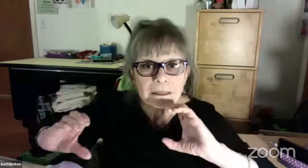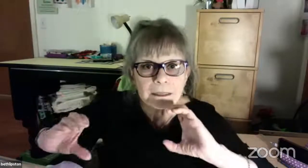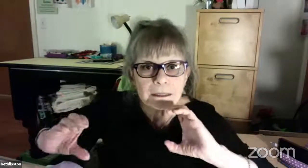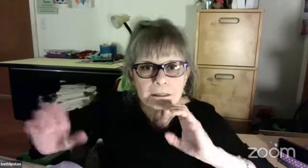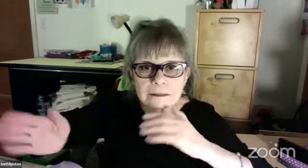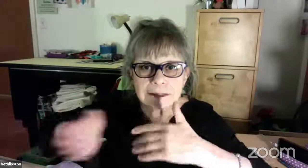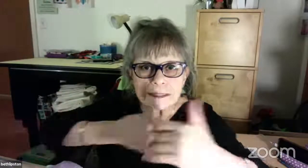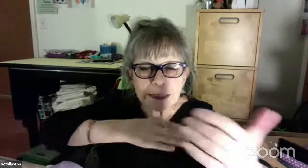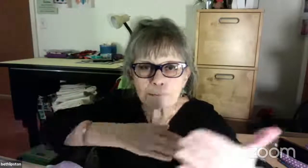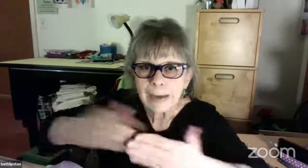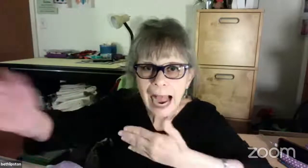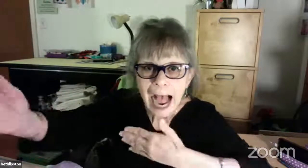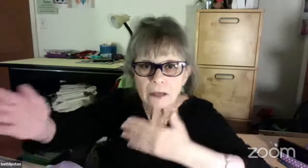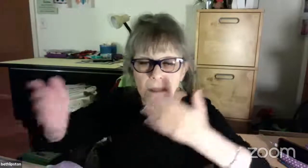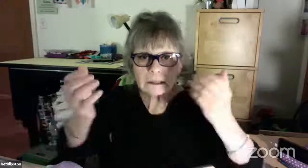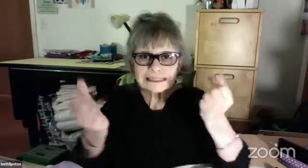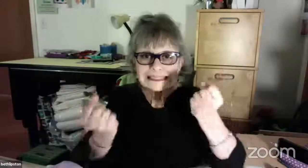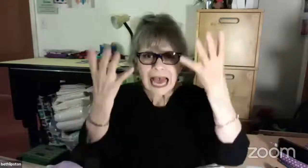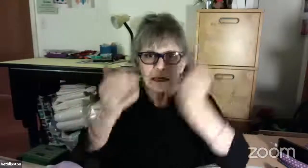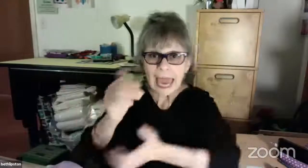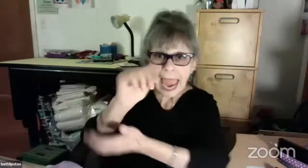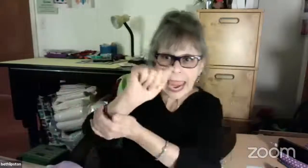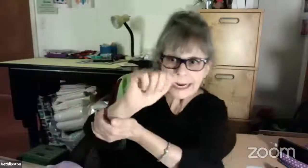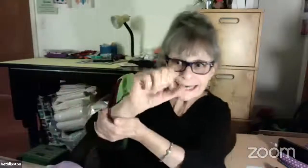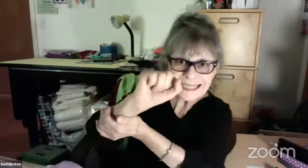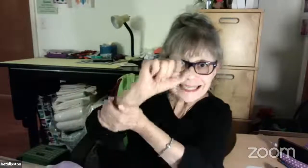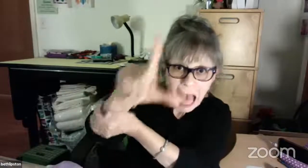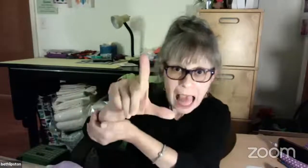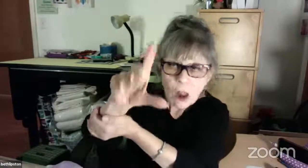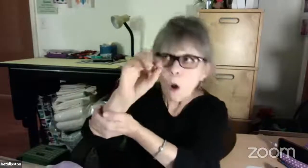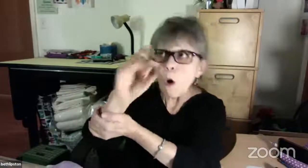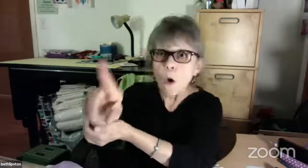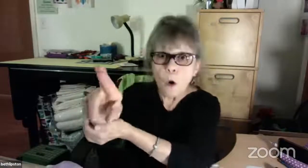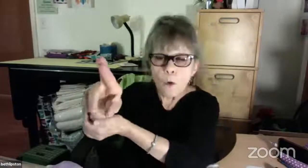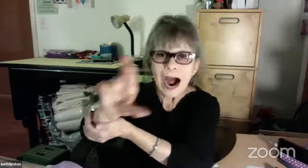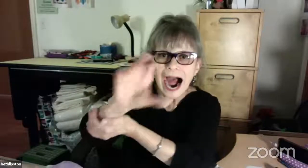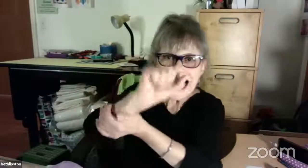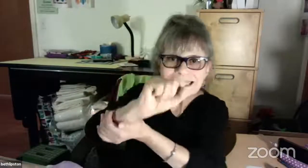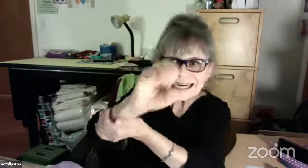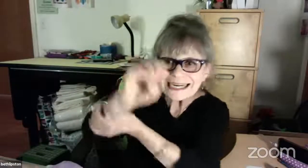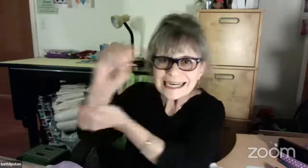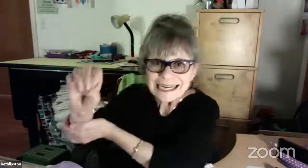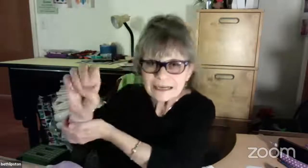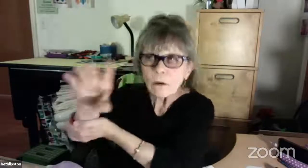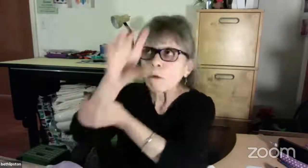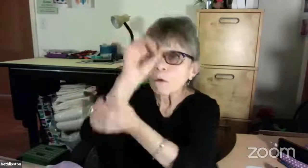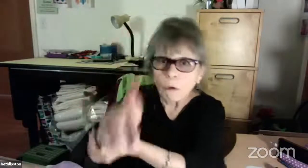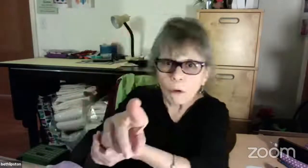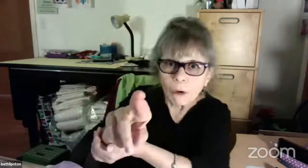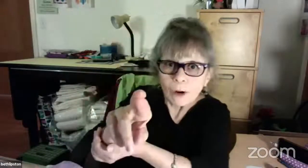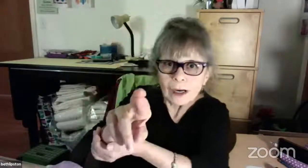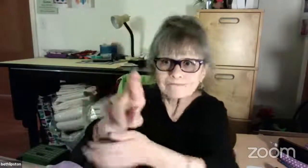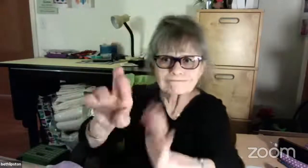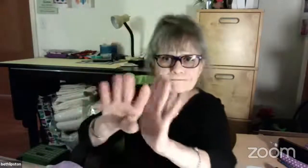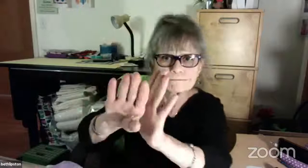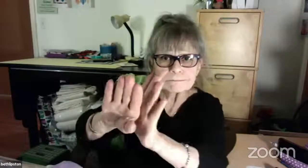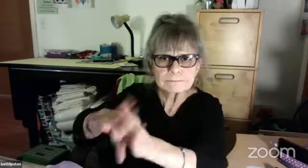communication style. Because it doesn't matter. It doesn't matter if you sign an ASL or C sign